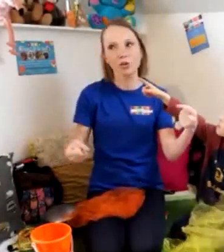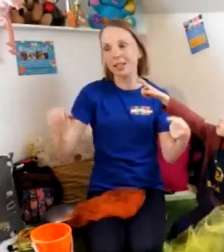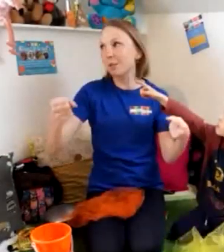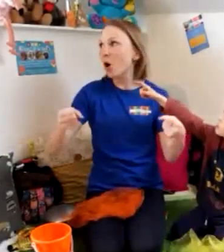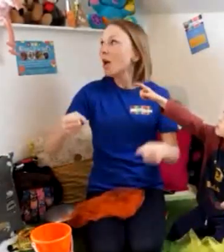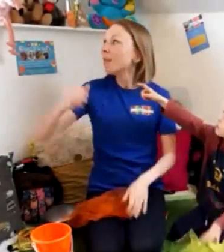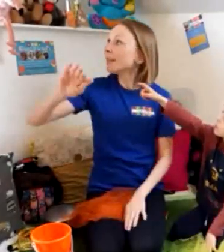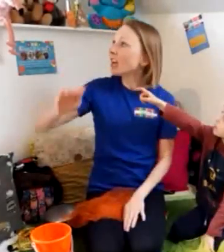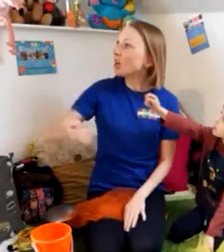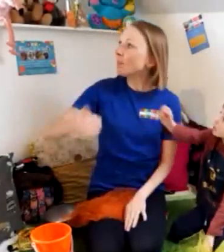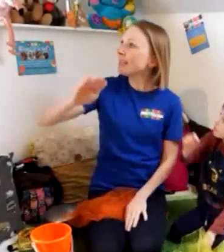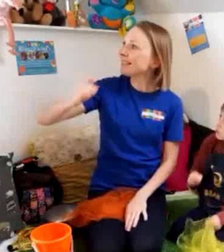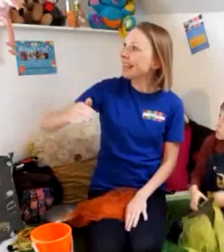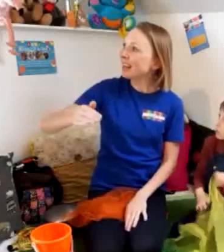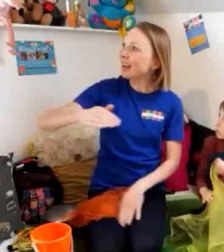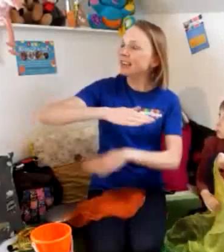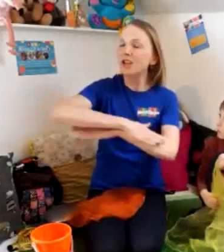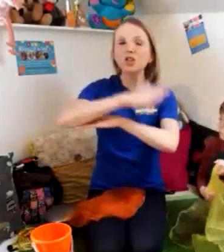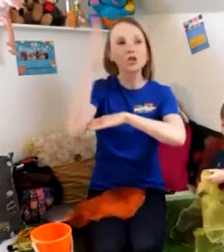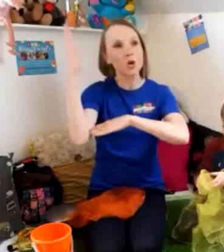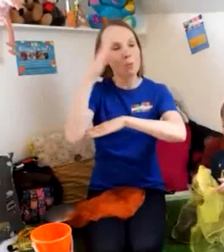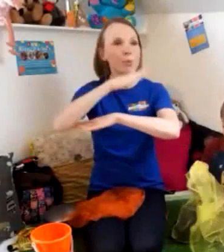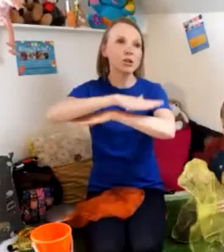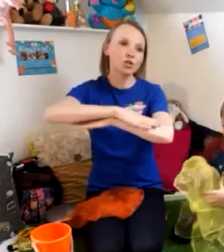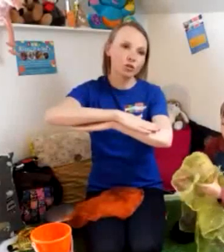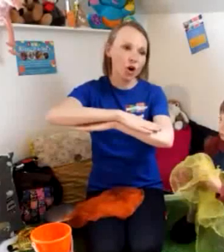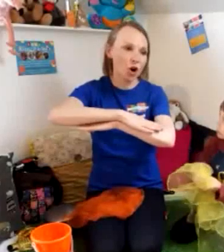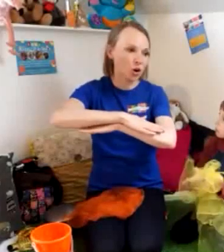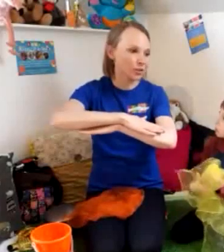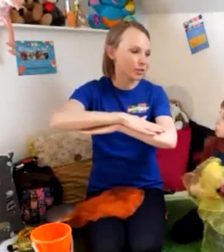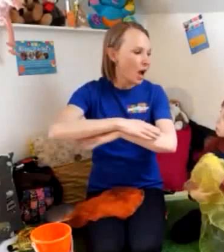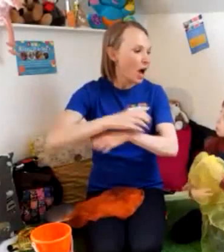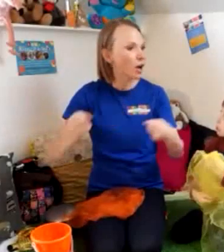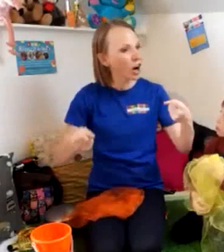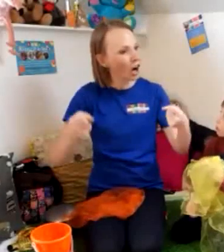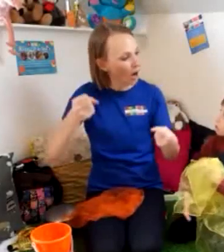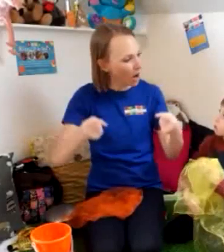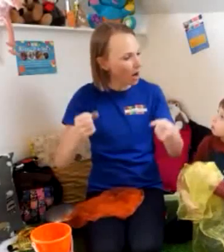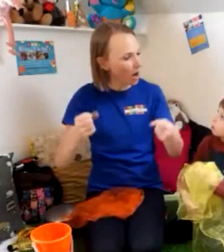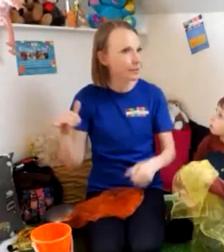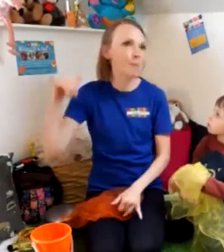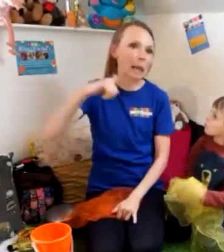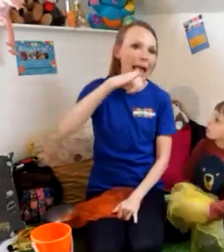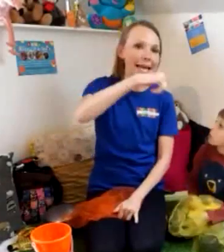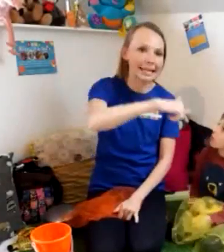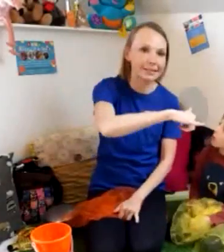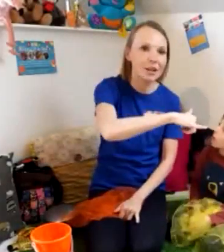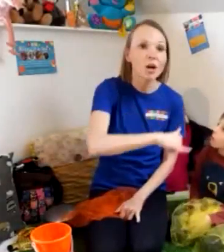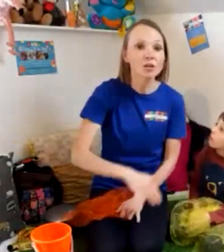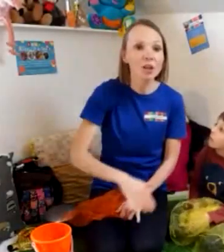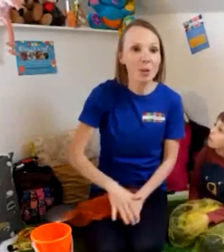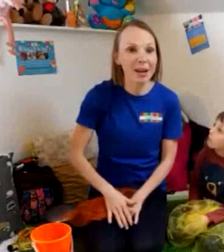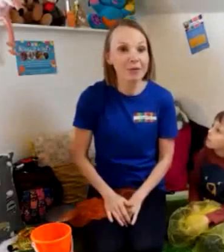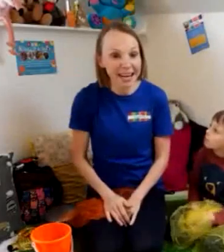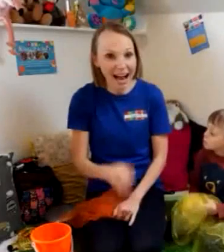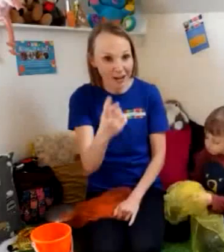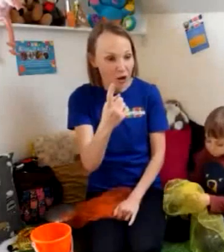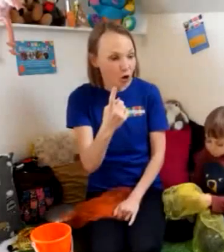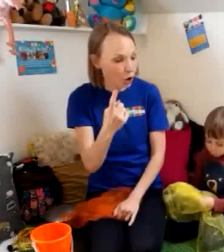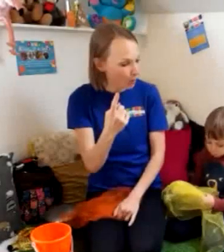transport. There's going to be diggers and dumper trucks and cars and planes. So if you can, come and